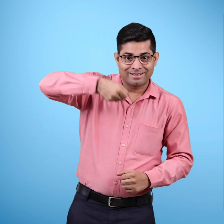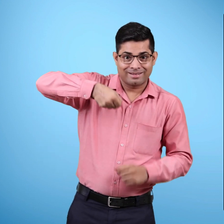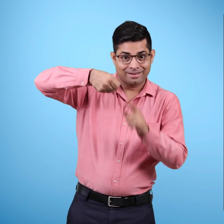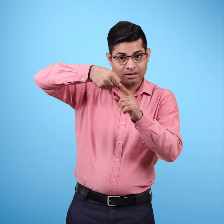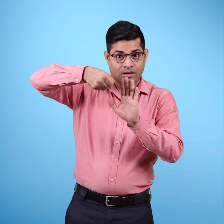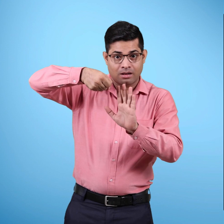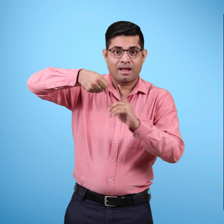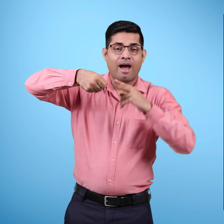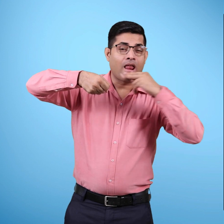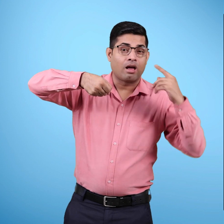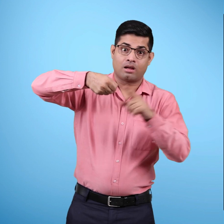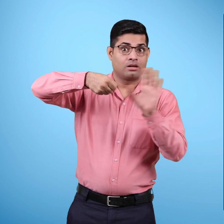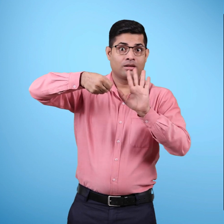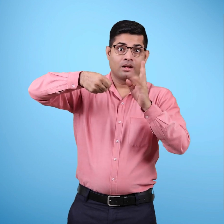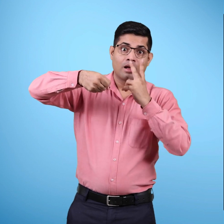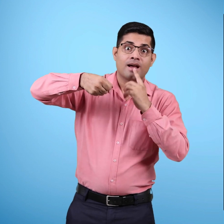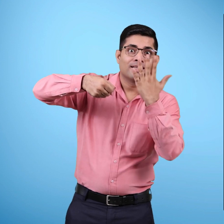two transparent polythene bags,